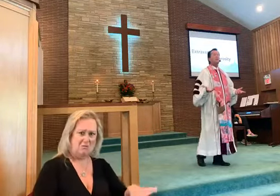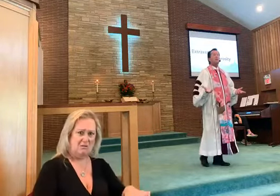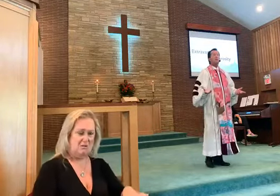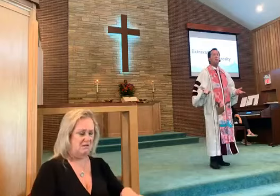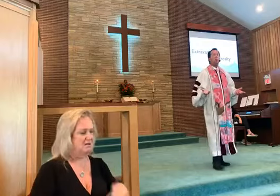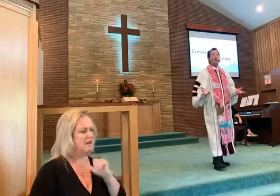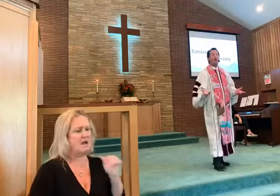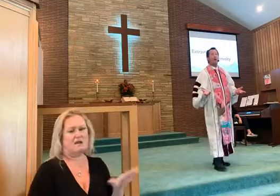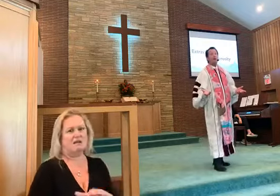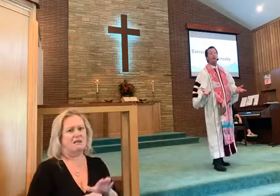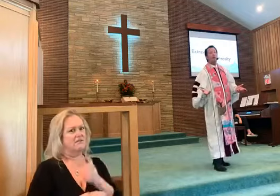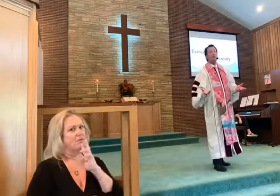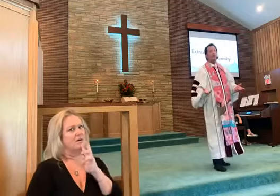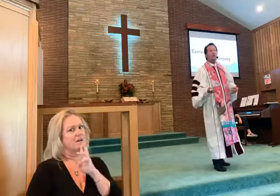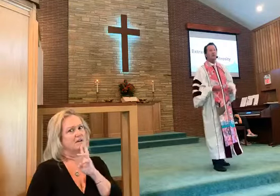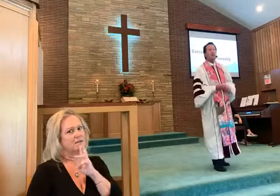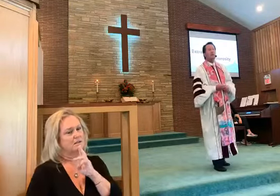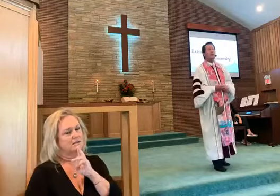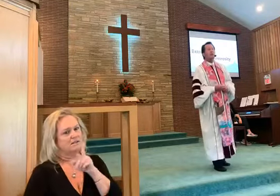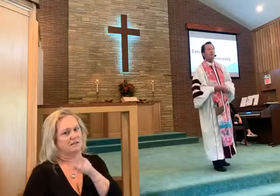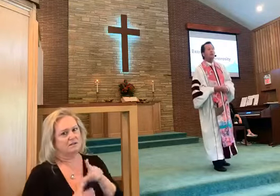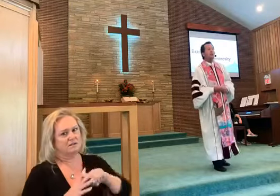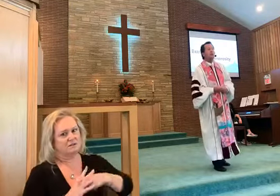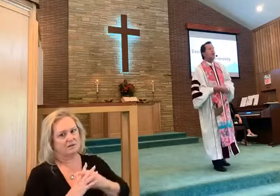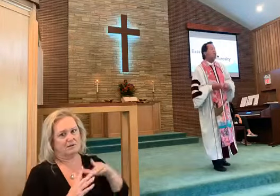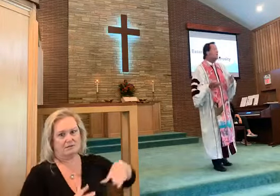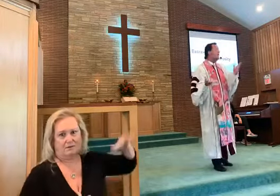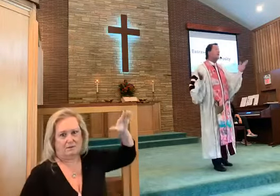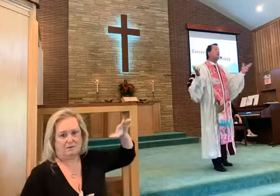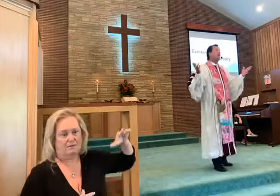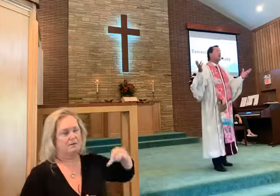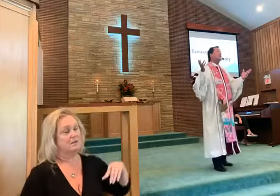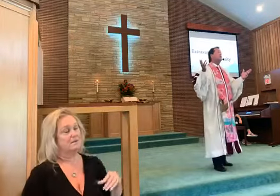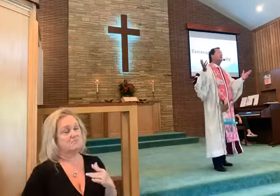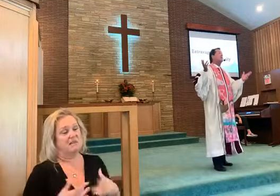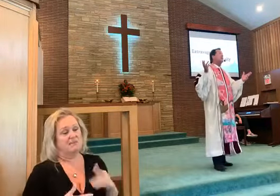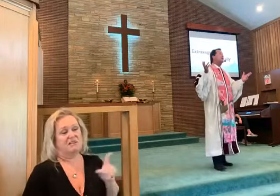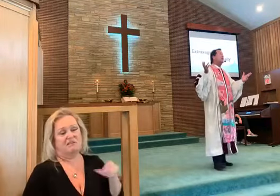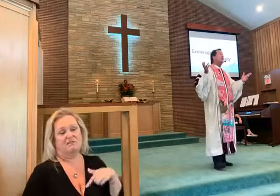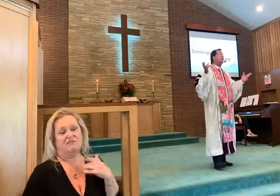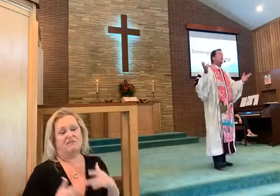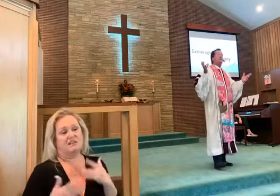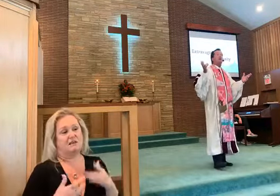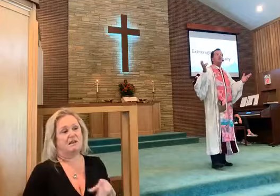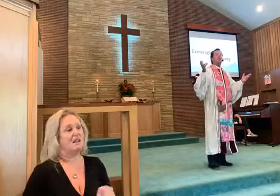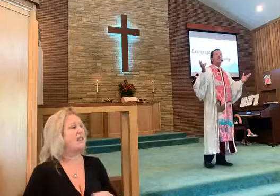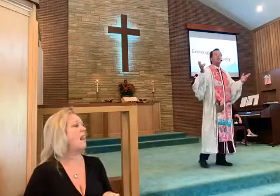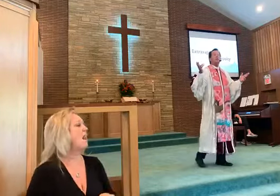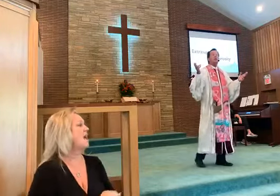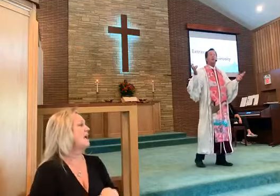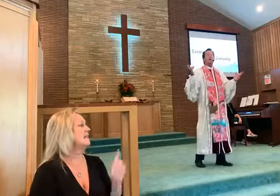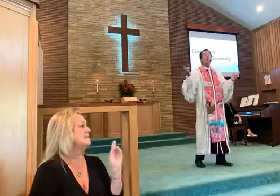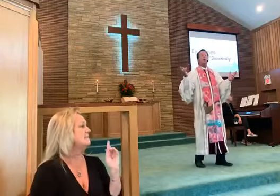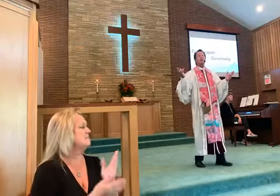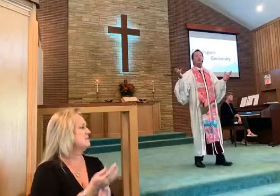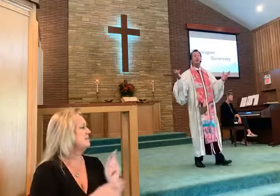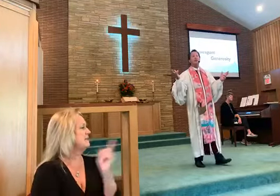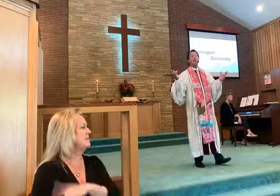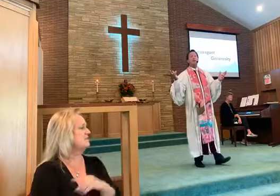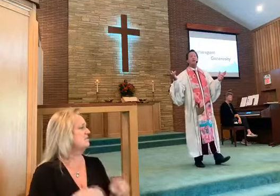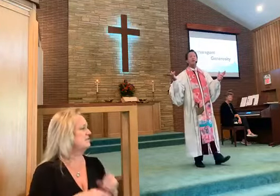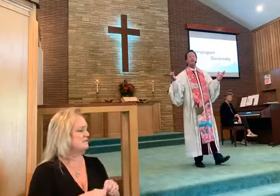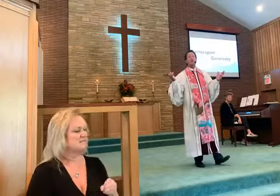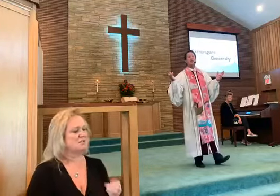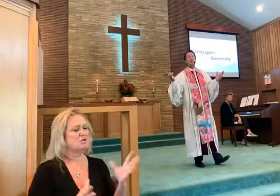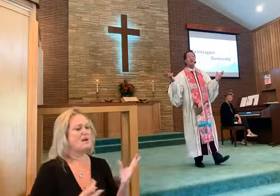there isn't enough water for you to begin to grow. You may feel like some days you're the soil that is full